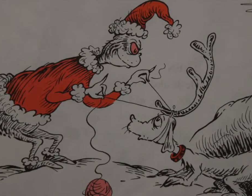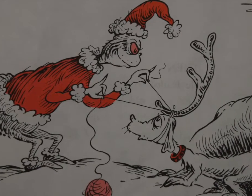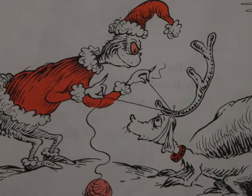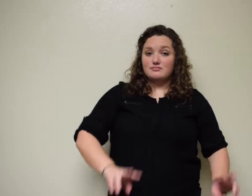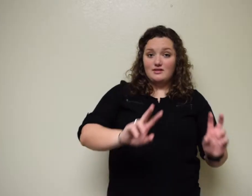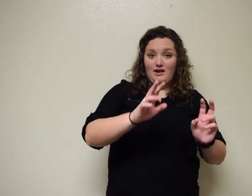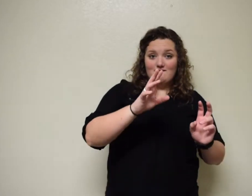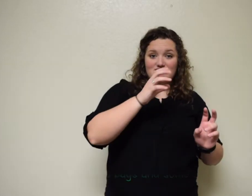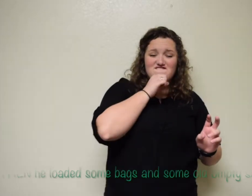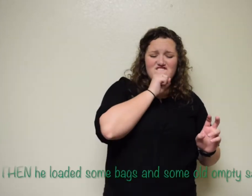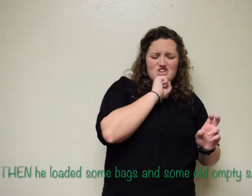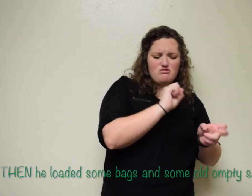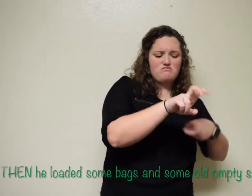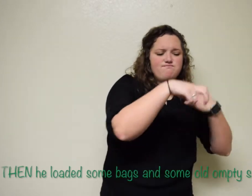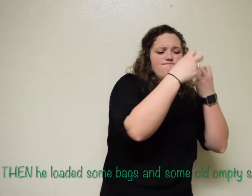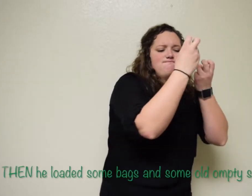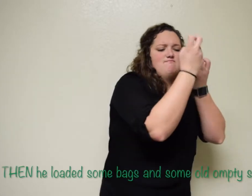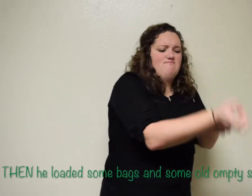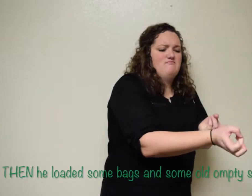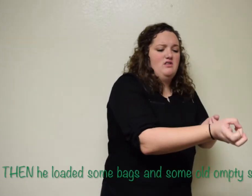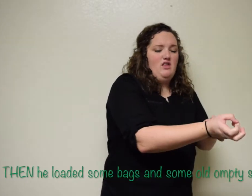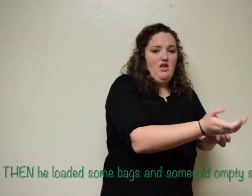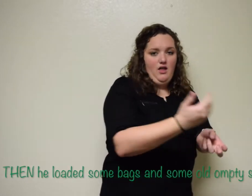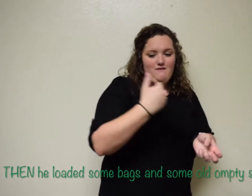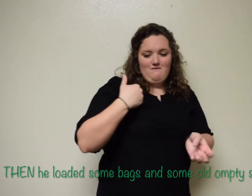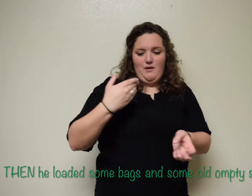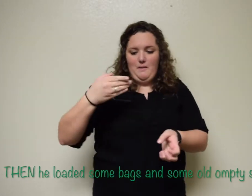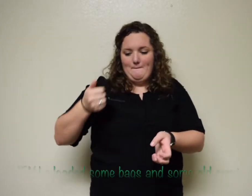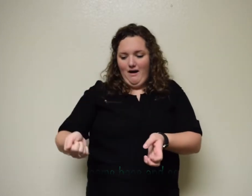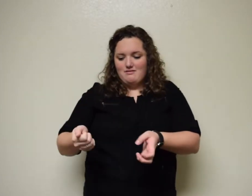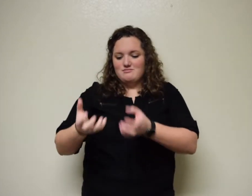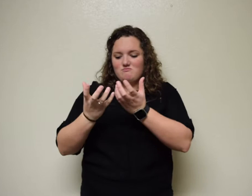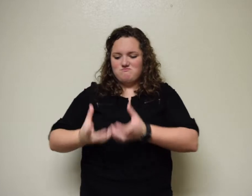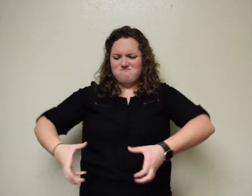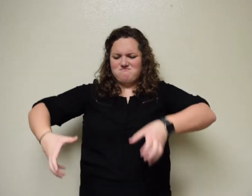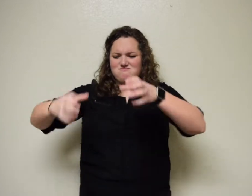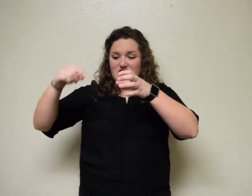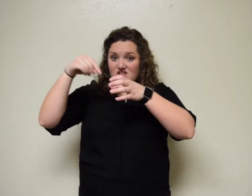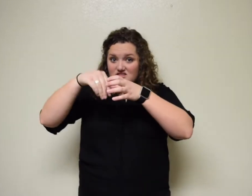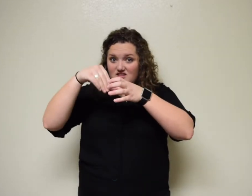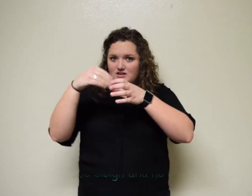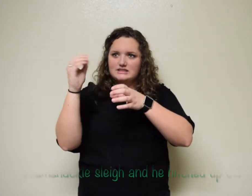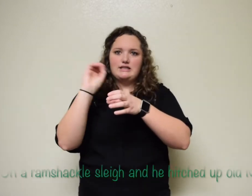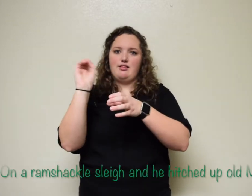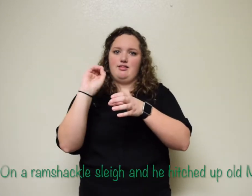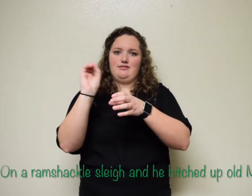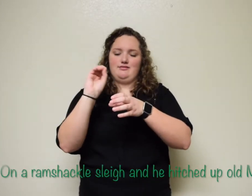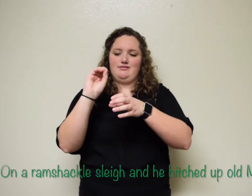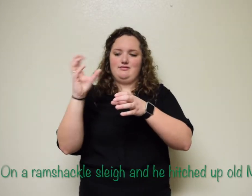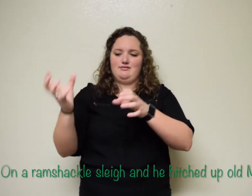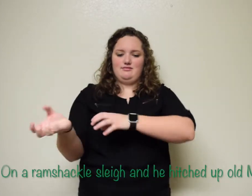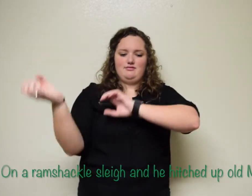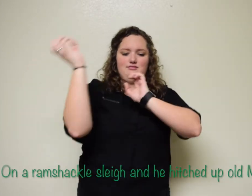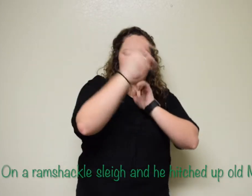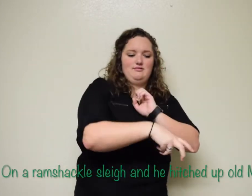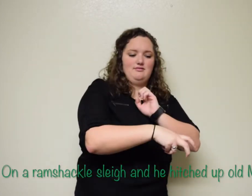He loaded some bags and some old empty sacks. On a ramshackle sleigh. and he hitched up old Max